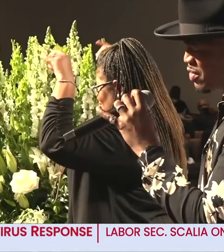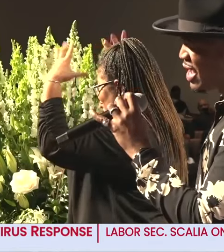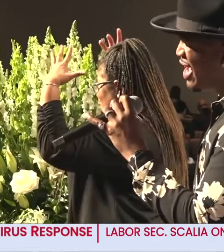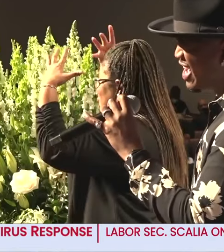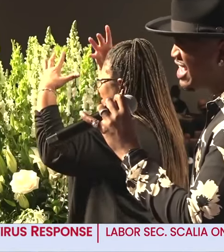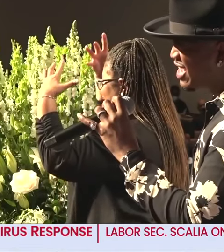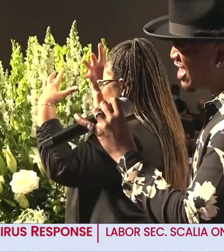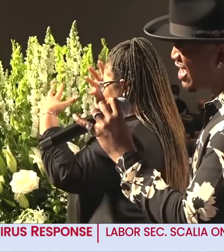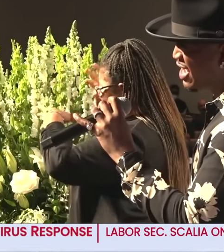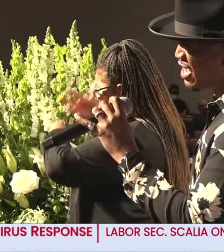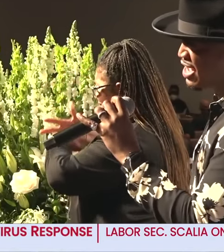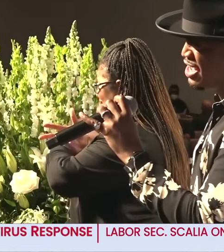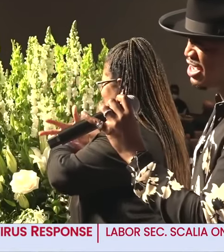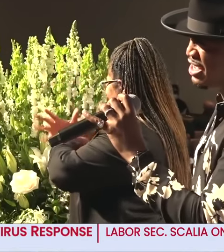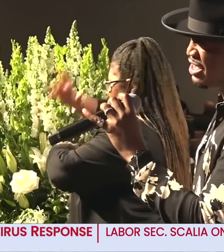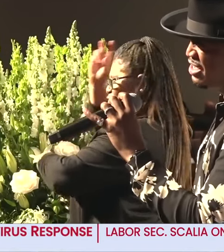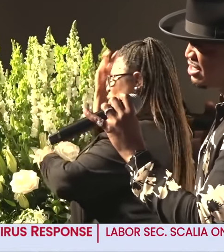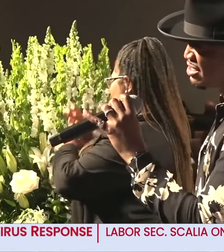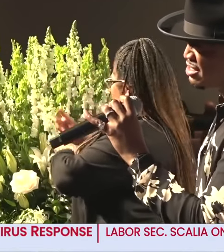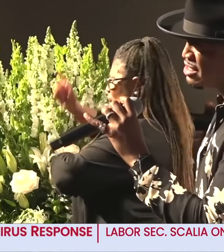after the rain.